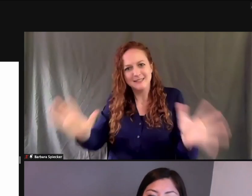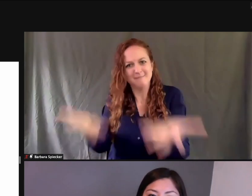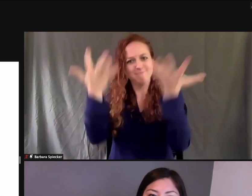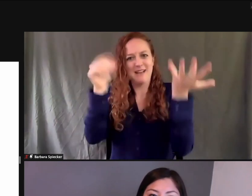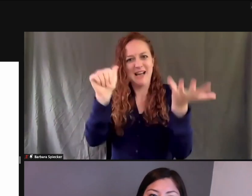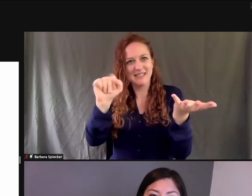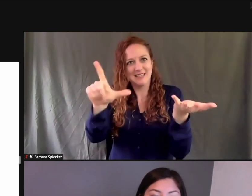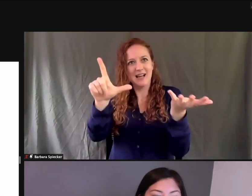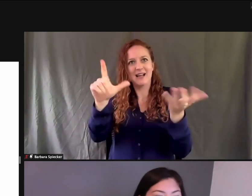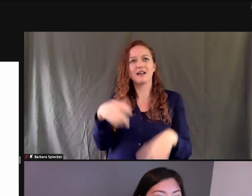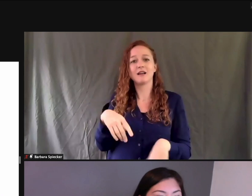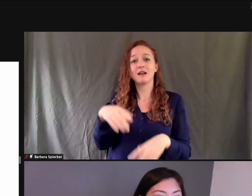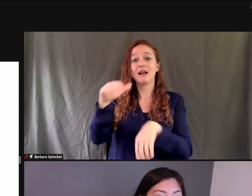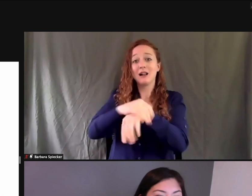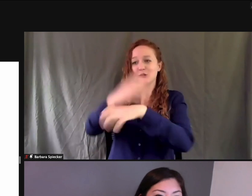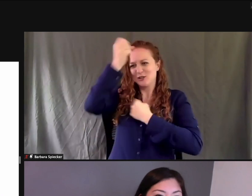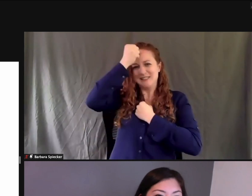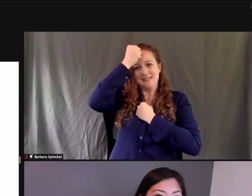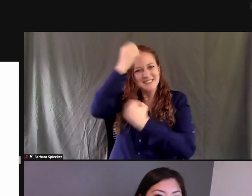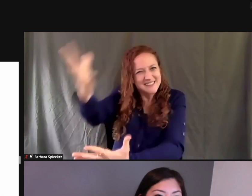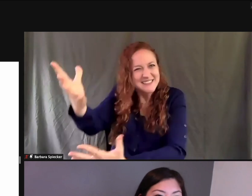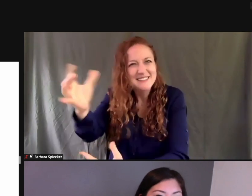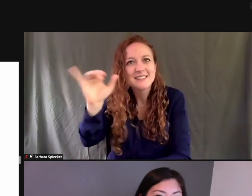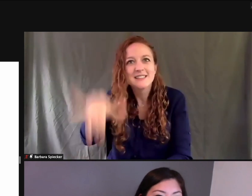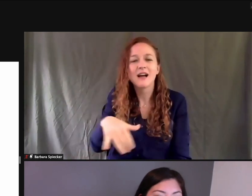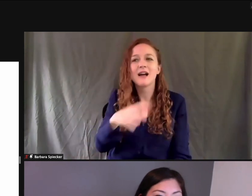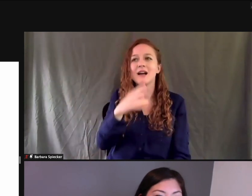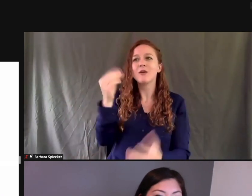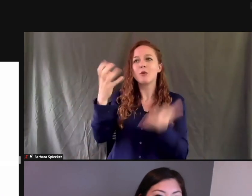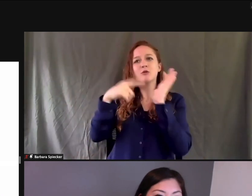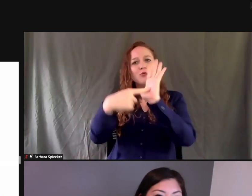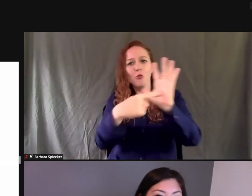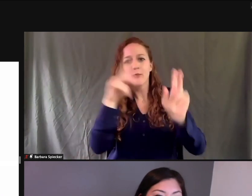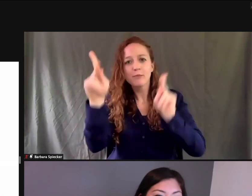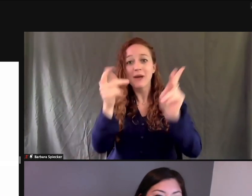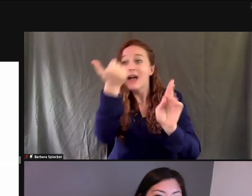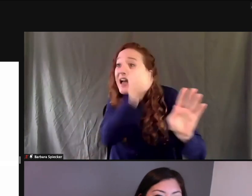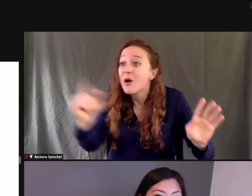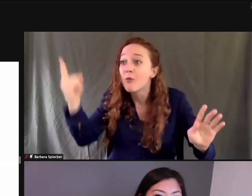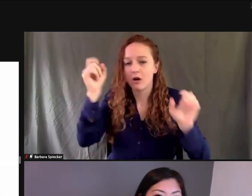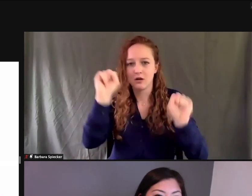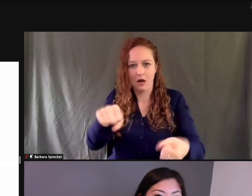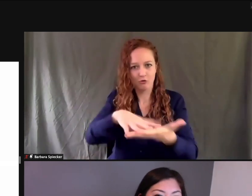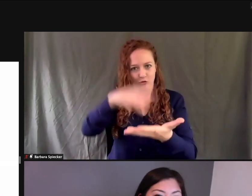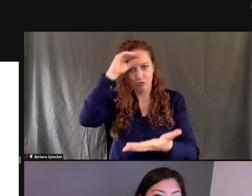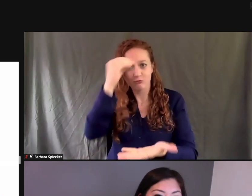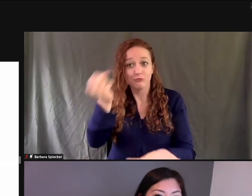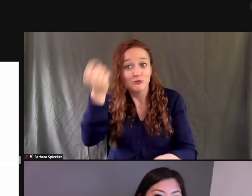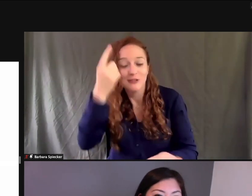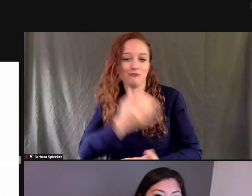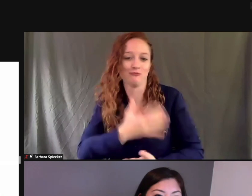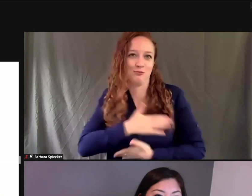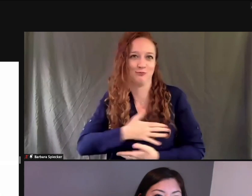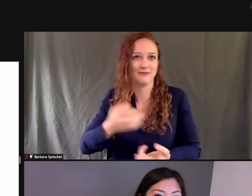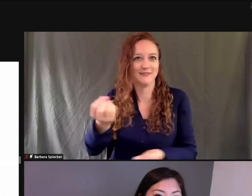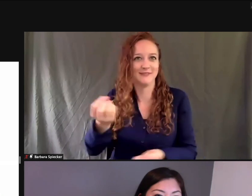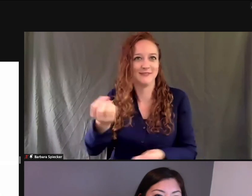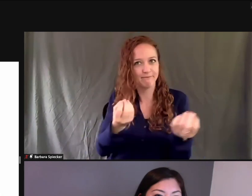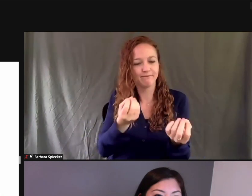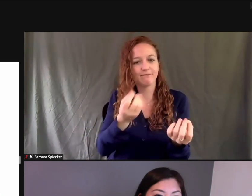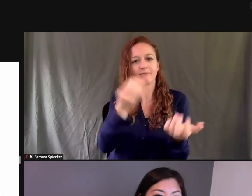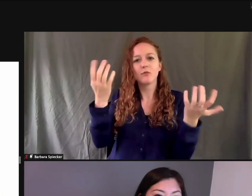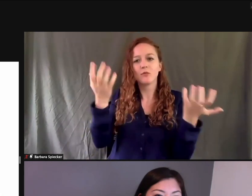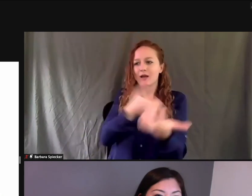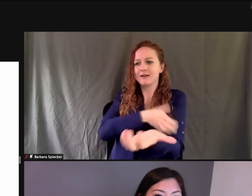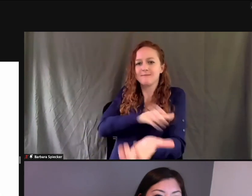And one of our biggest goals is to encourage more deaf people to be involved with the STEM field and discuss the STEM